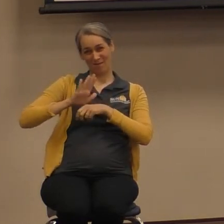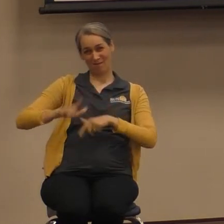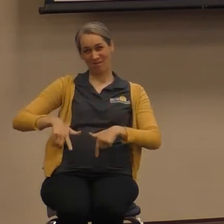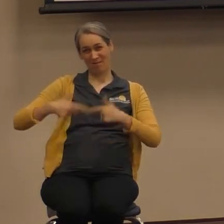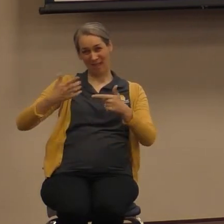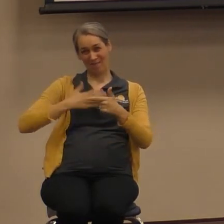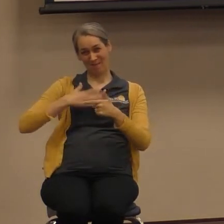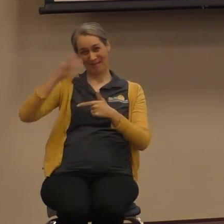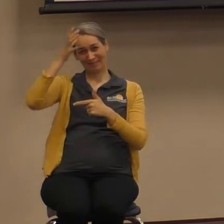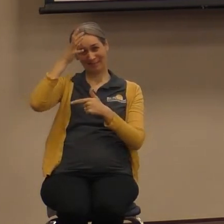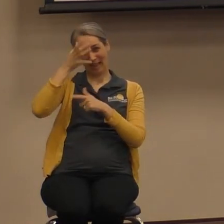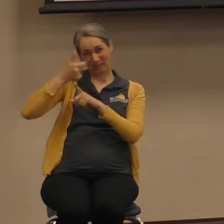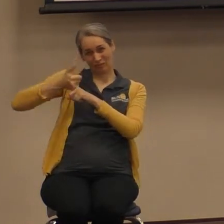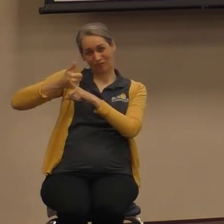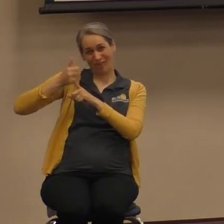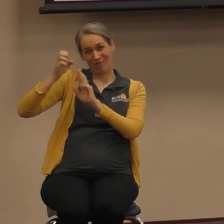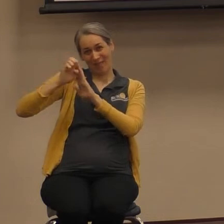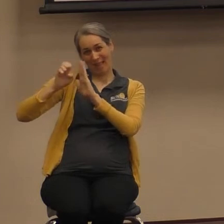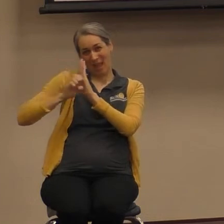for a number of years.